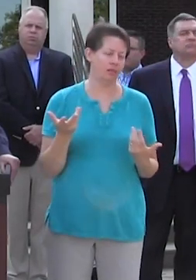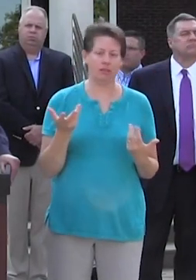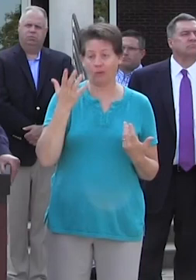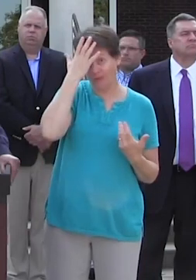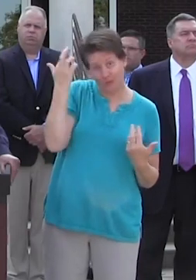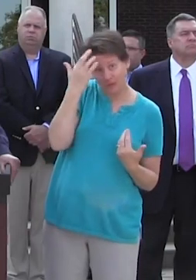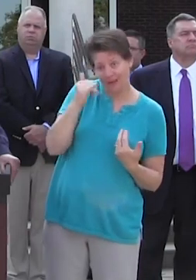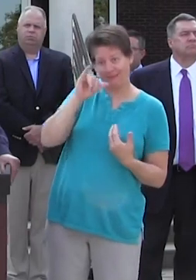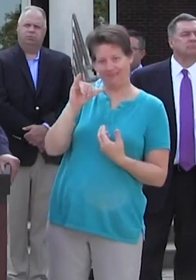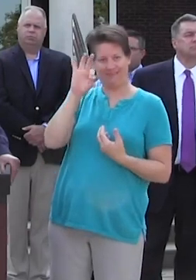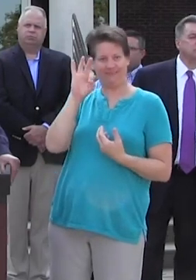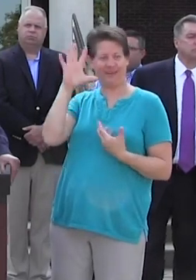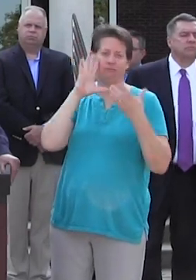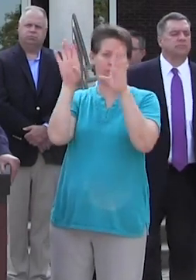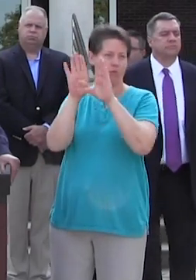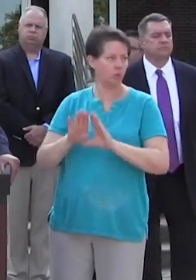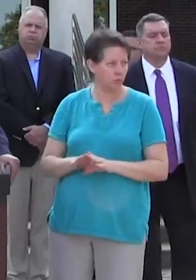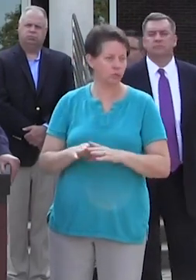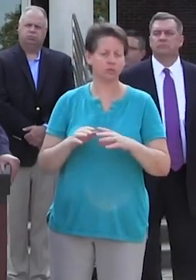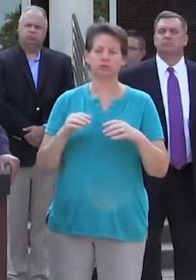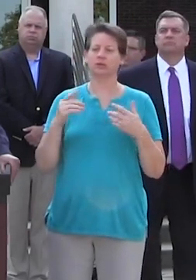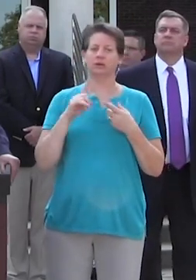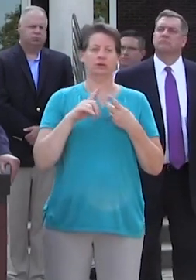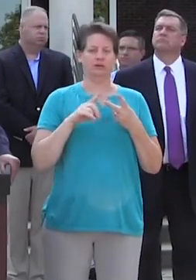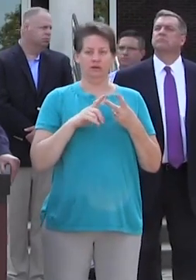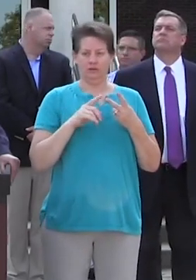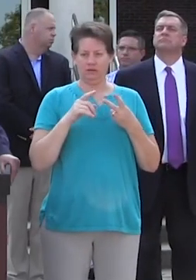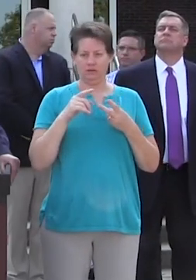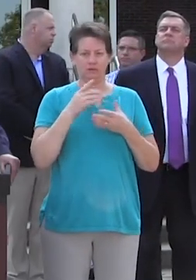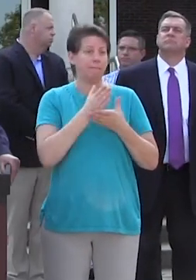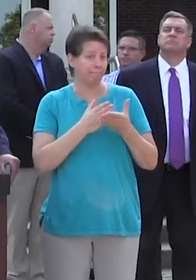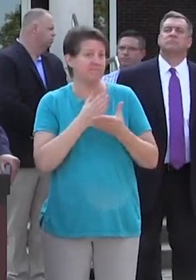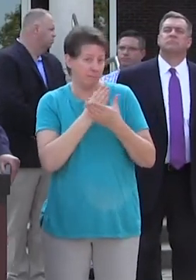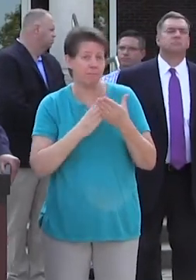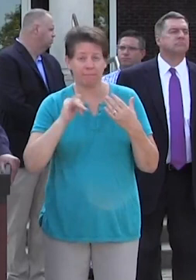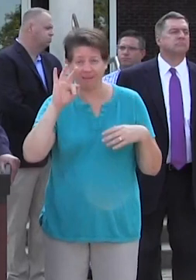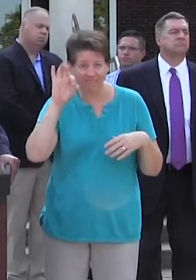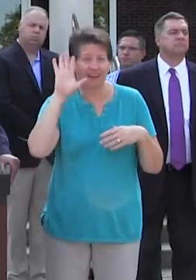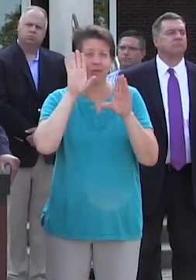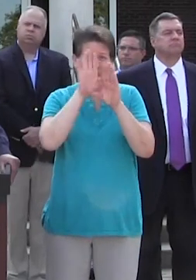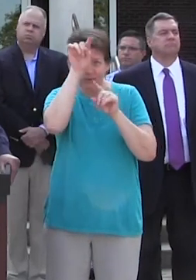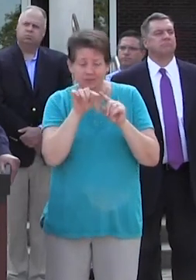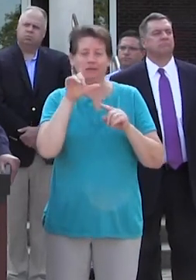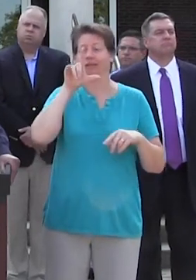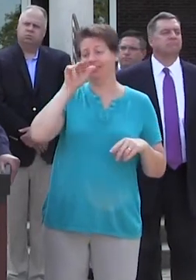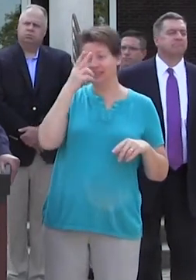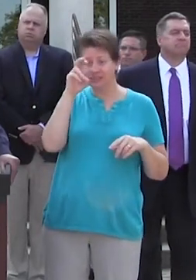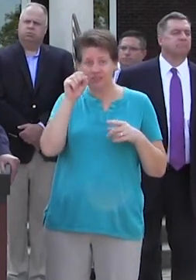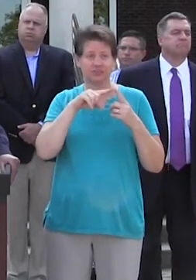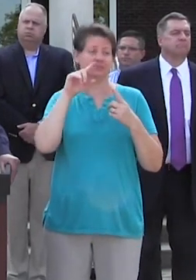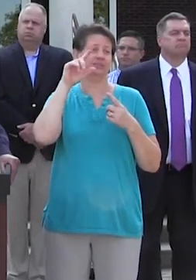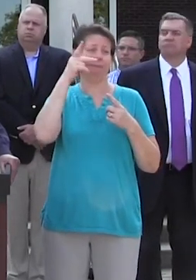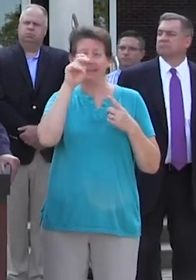of I-95 are still closed, large sections. Over all the rivers, over the Lynch's River, the PD,